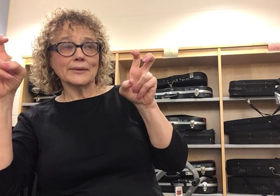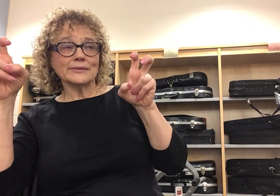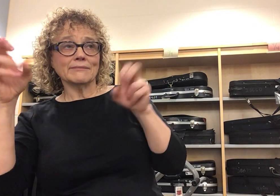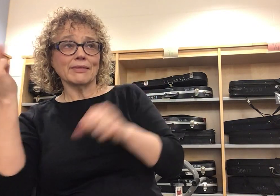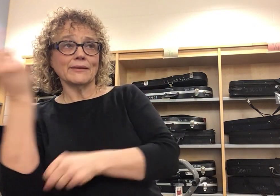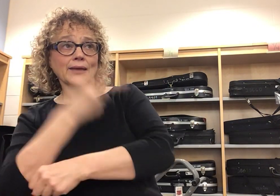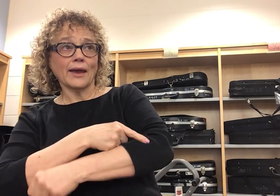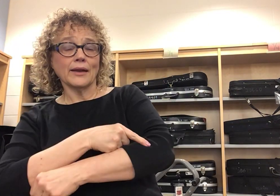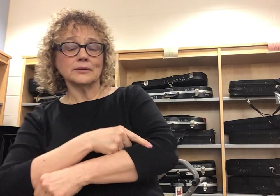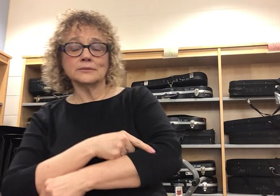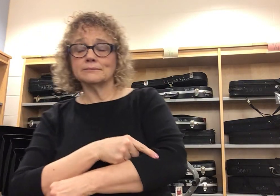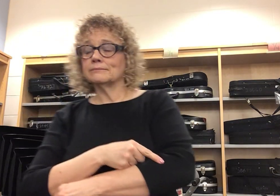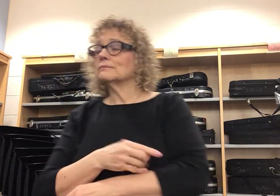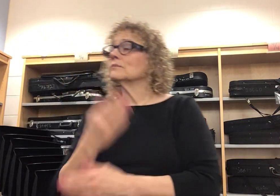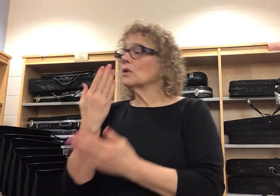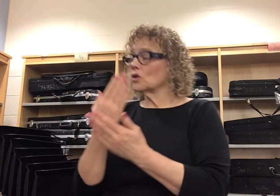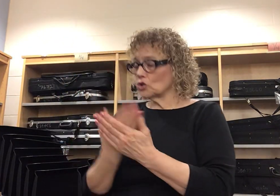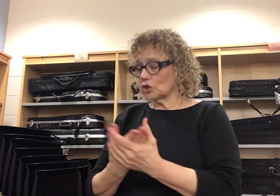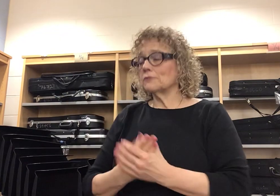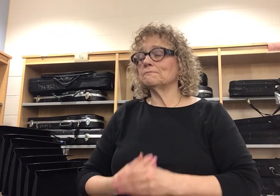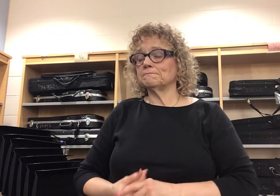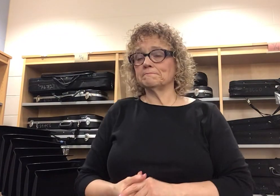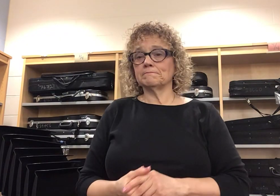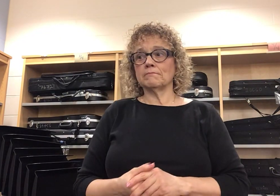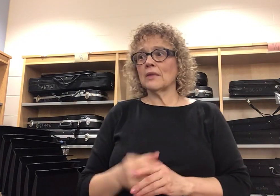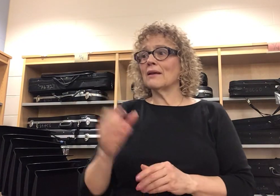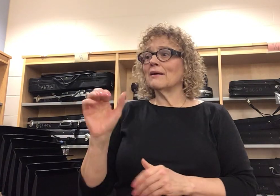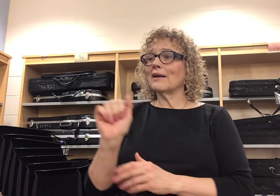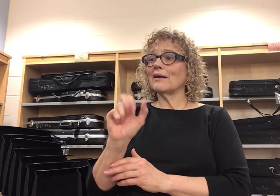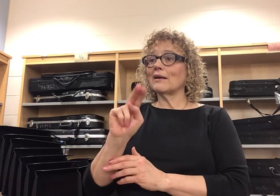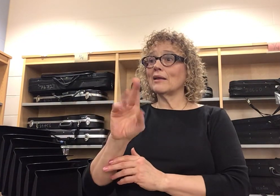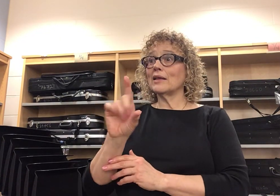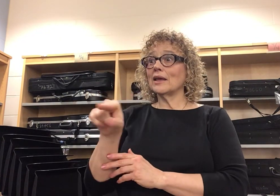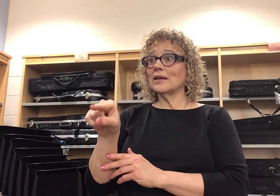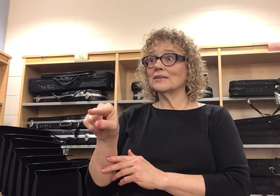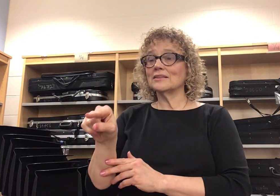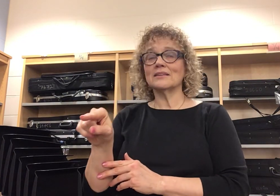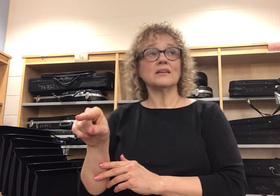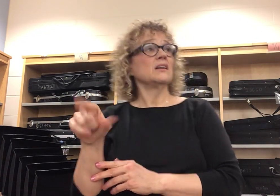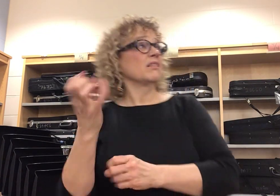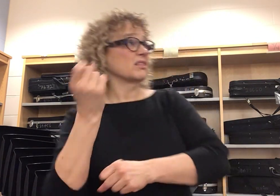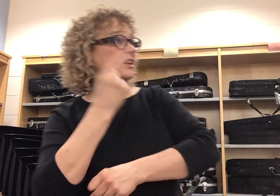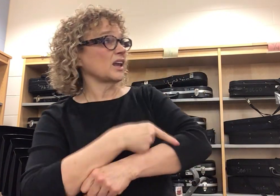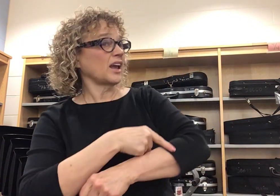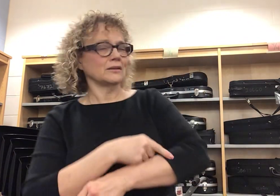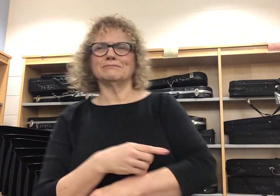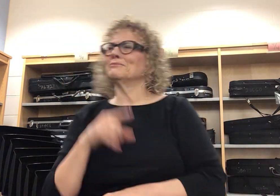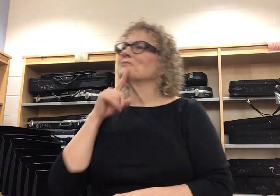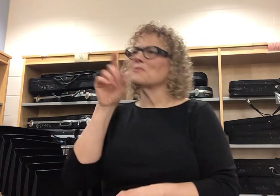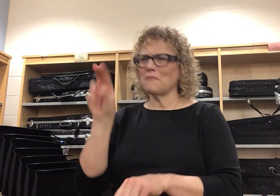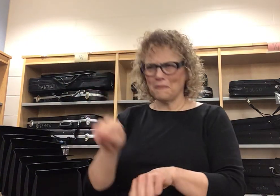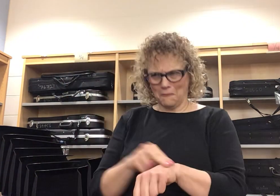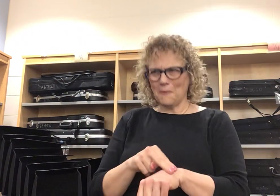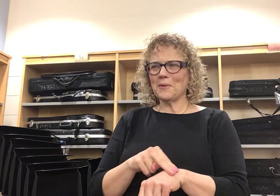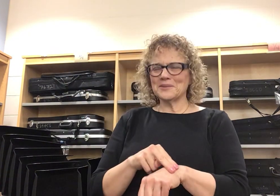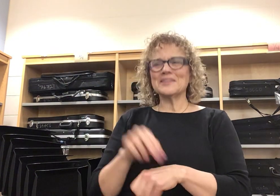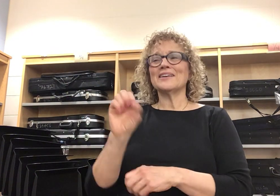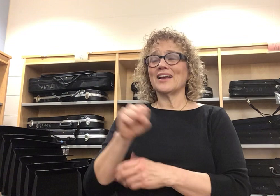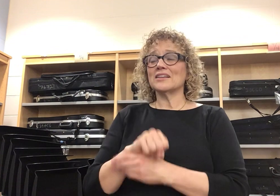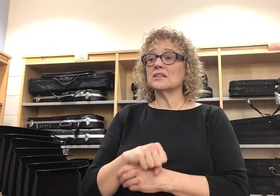that day. Good. Andy? The date? The date, of course, you'd want to have on there. The price, 25